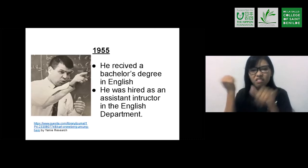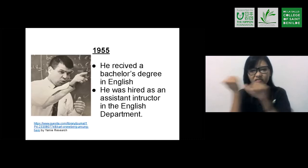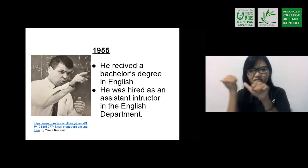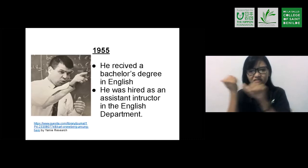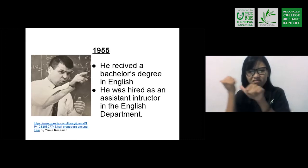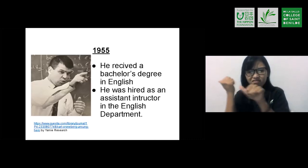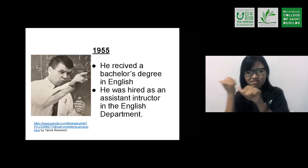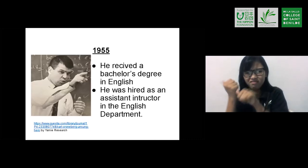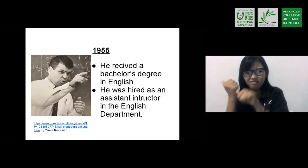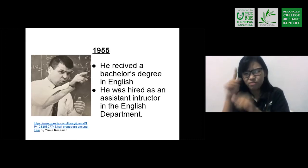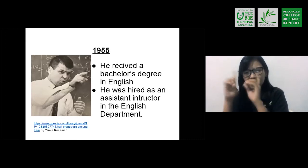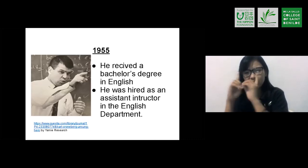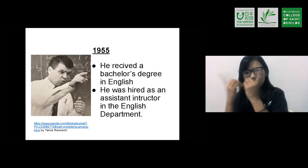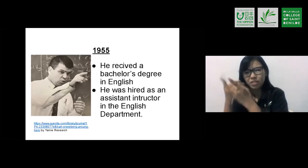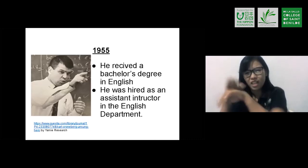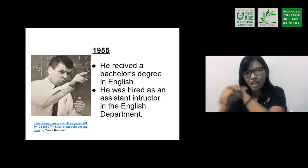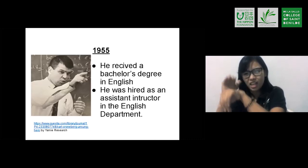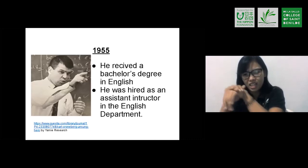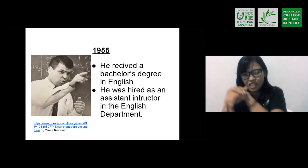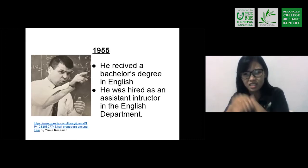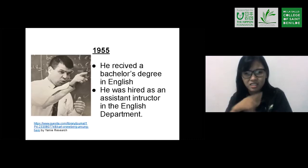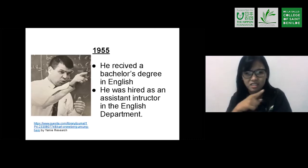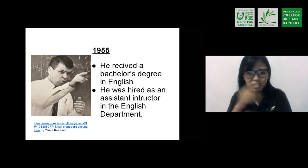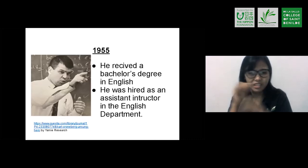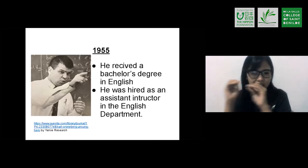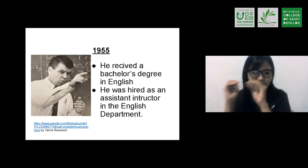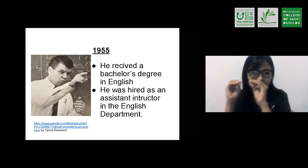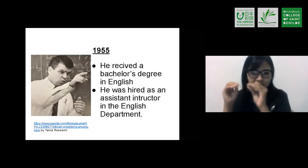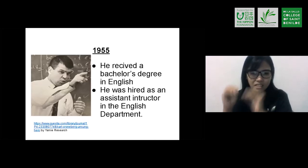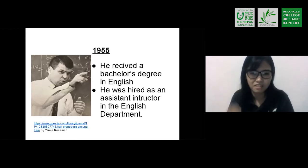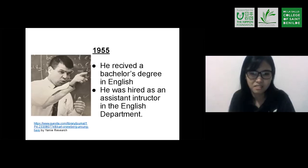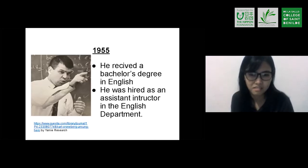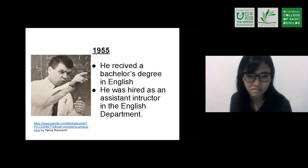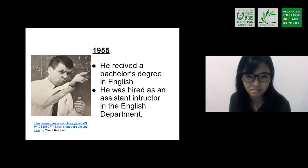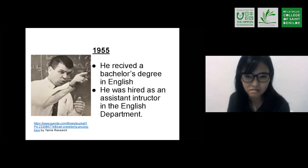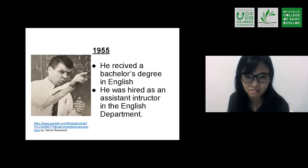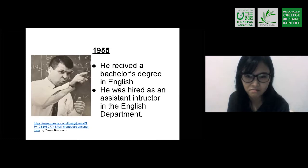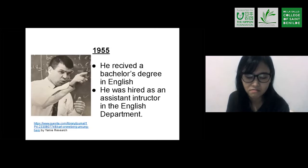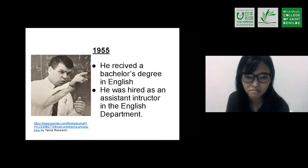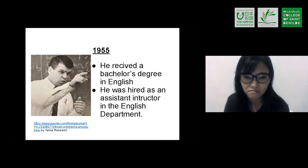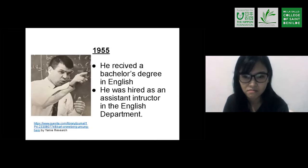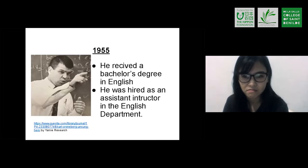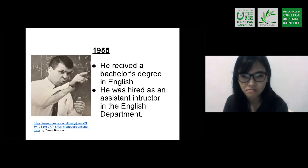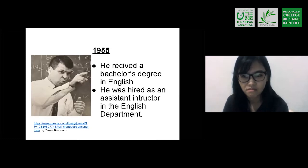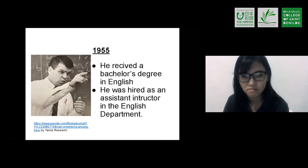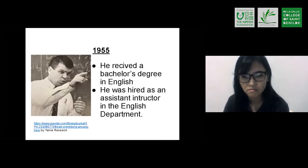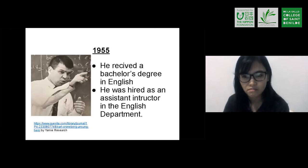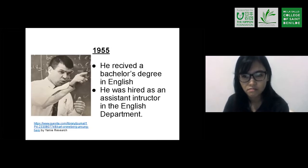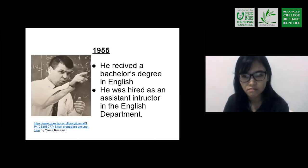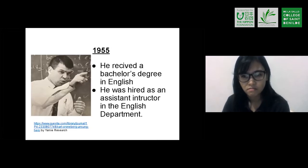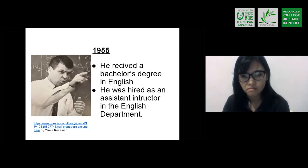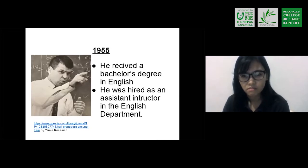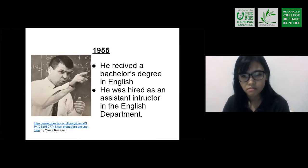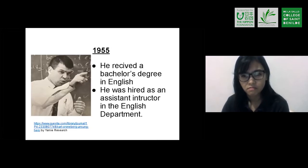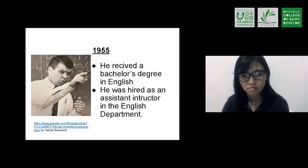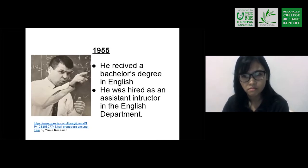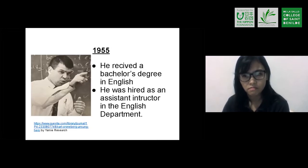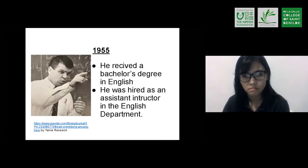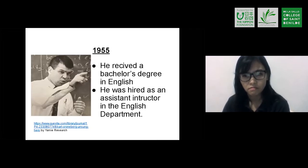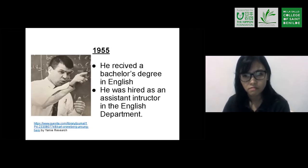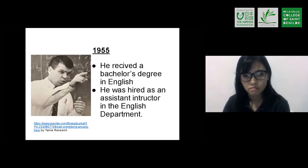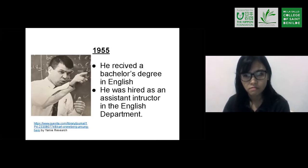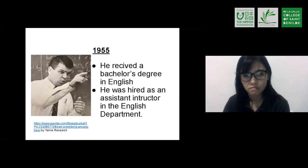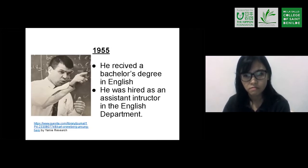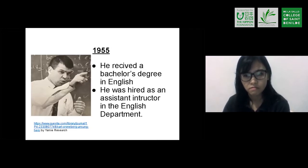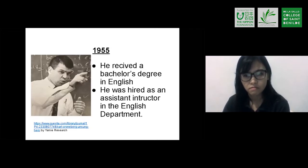This is prior to graduation, so they, you know, he was really smart. They